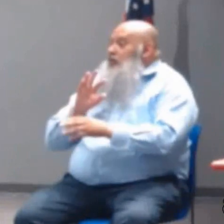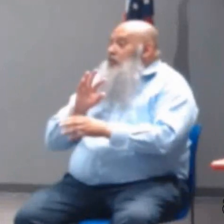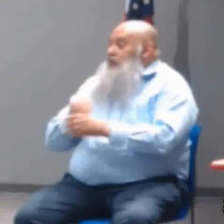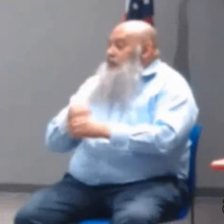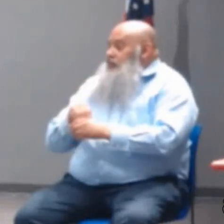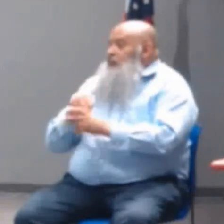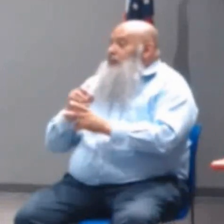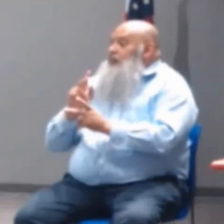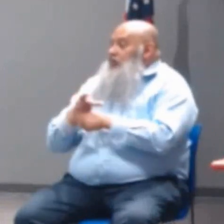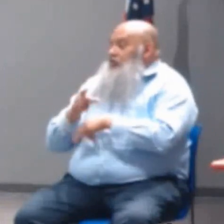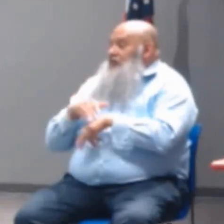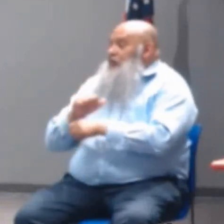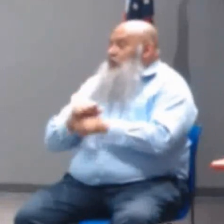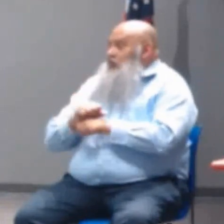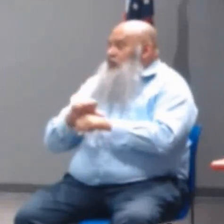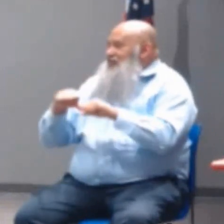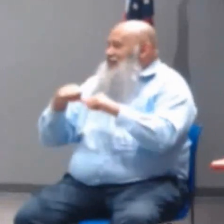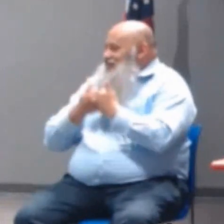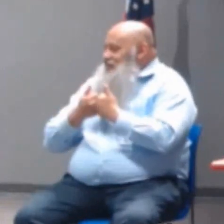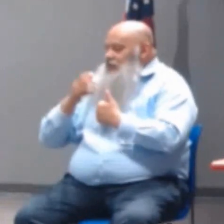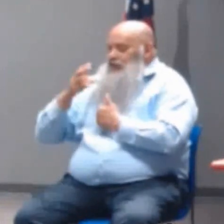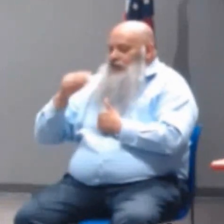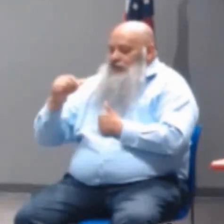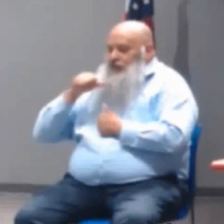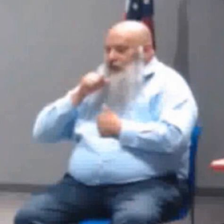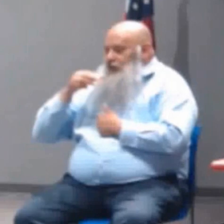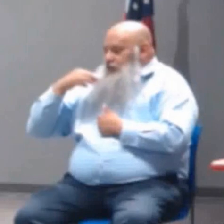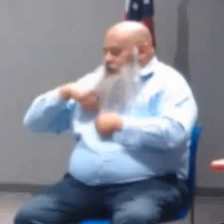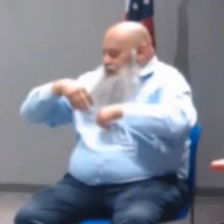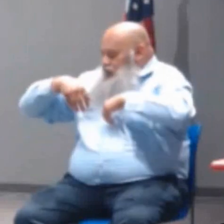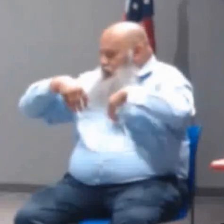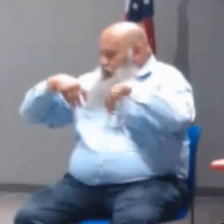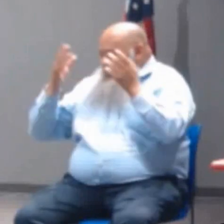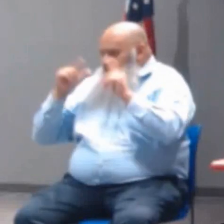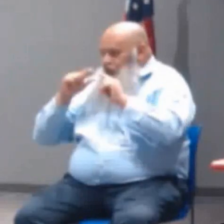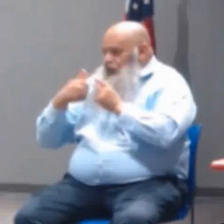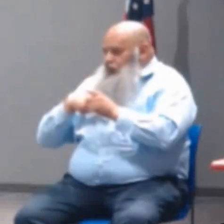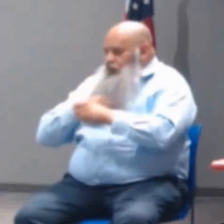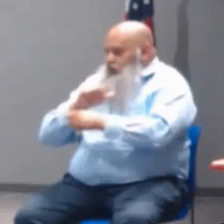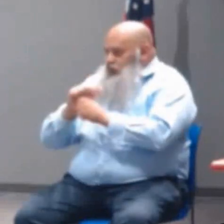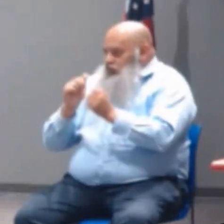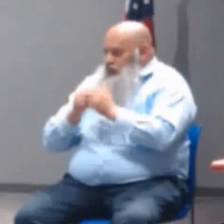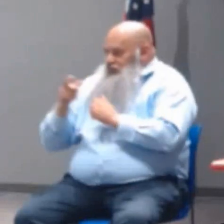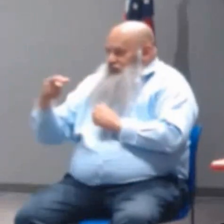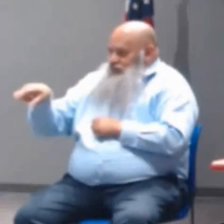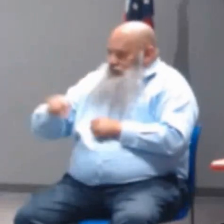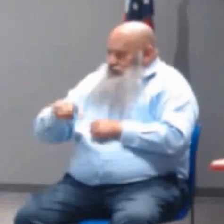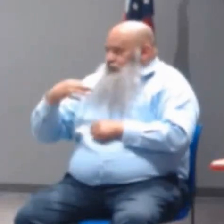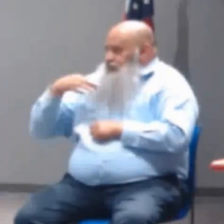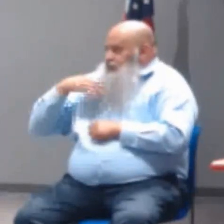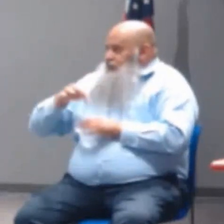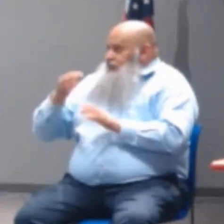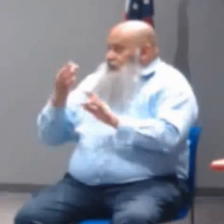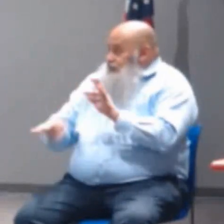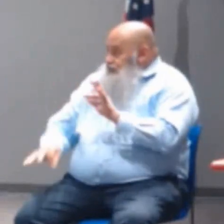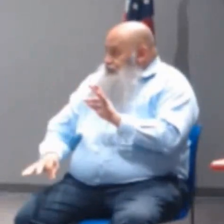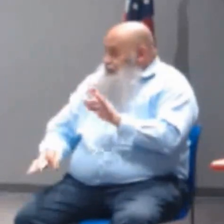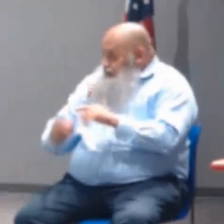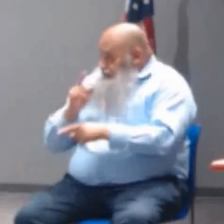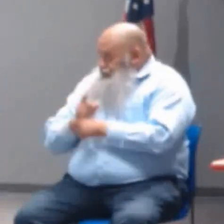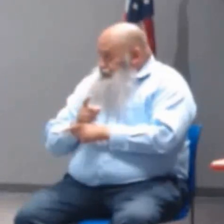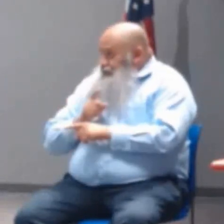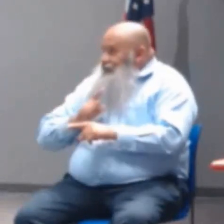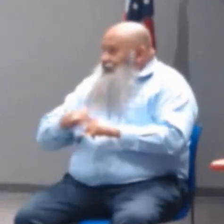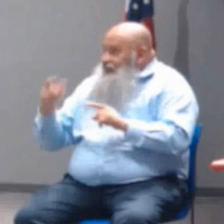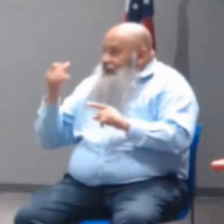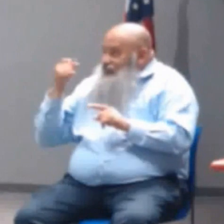work, their agency, the company, the nonprofit, whatever group we're in, benefits. Simple, right?